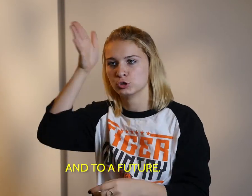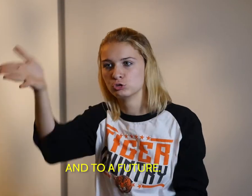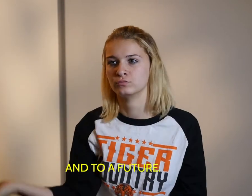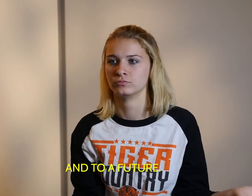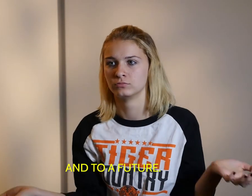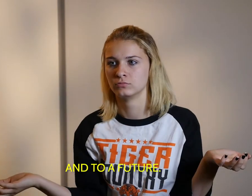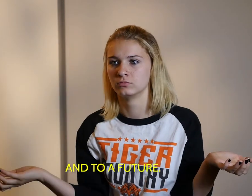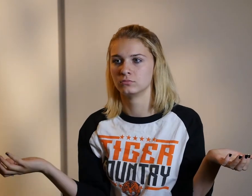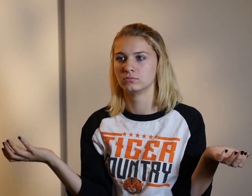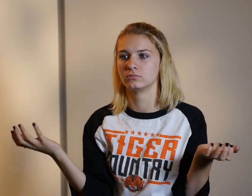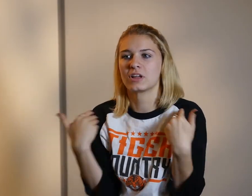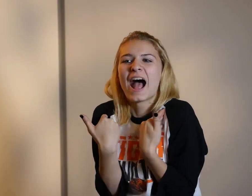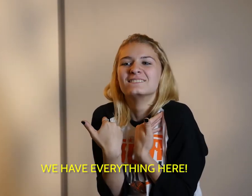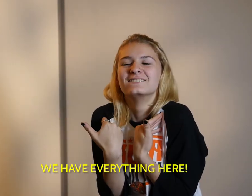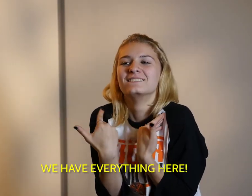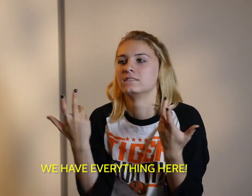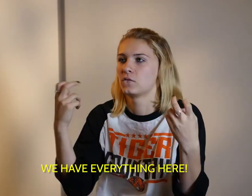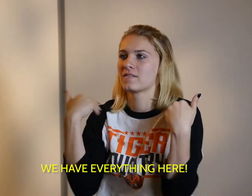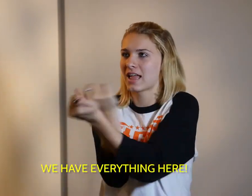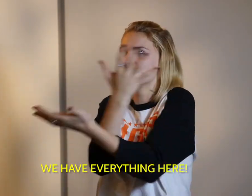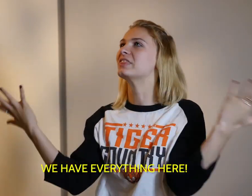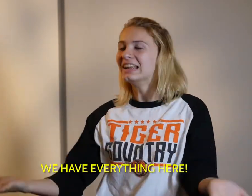future. We have everything here.